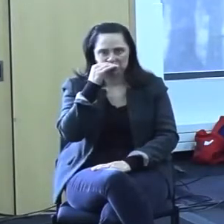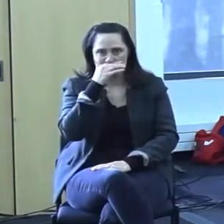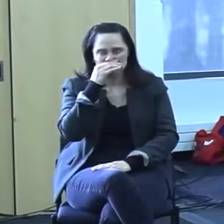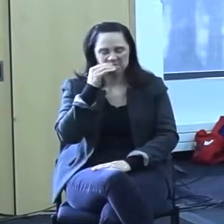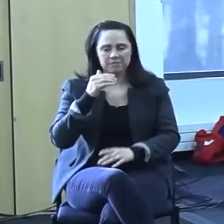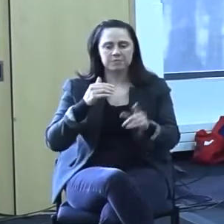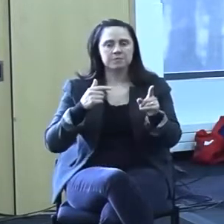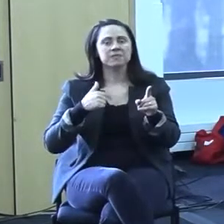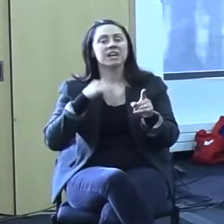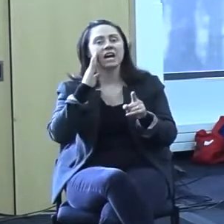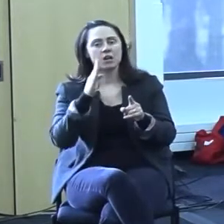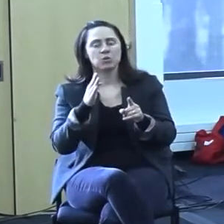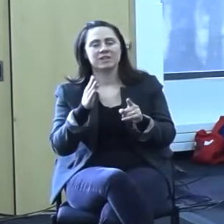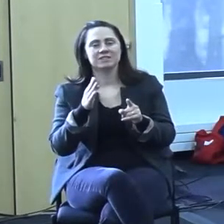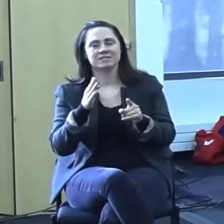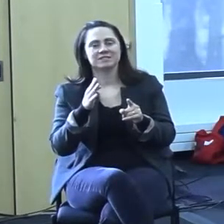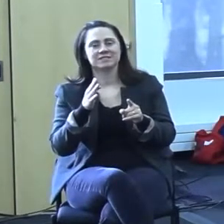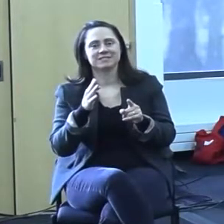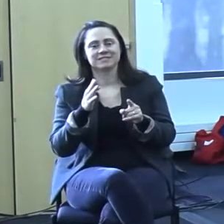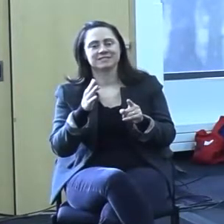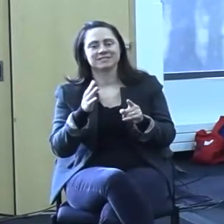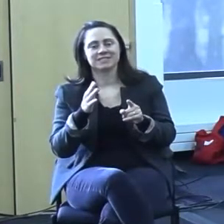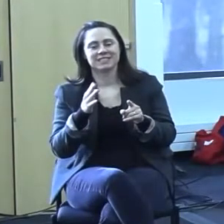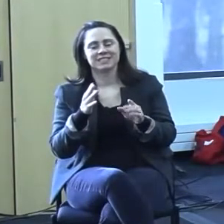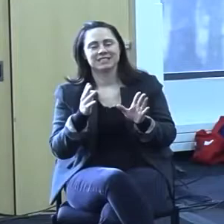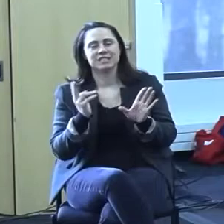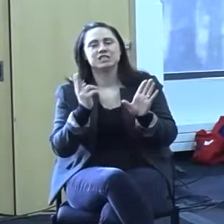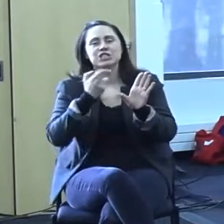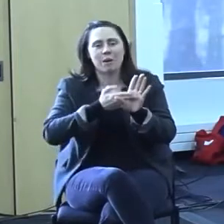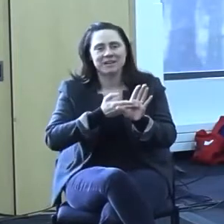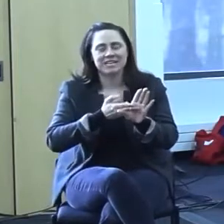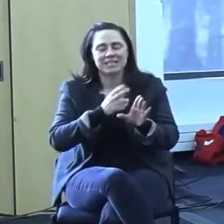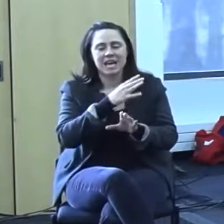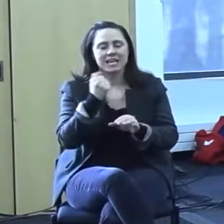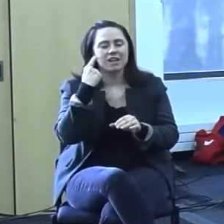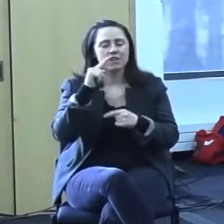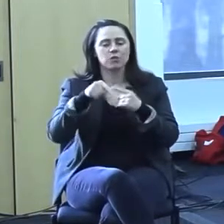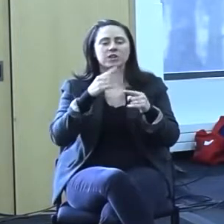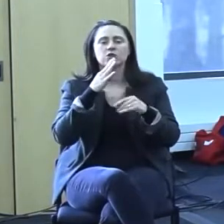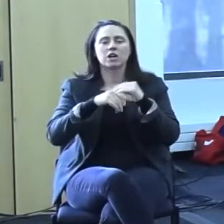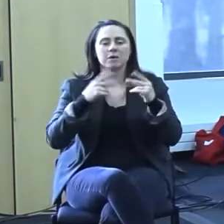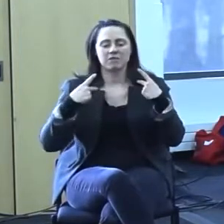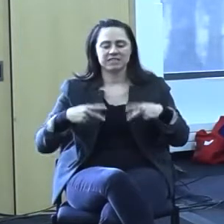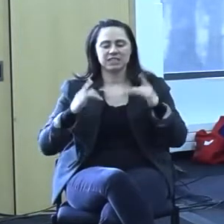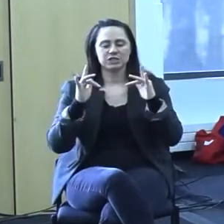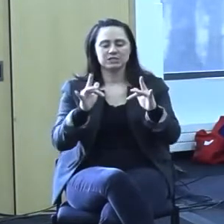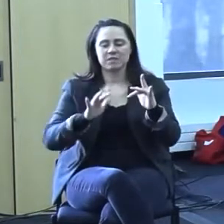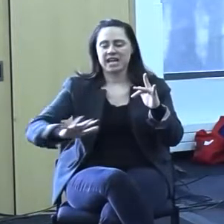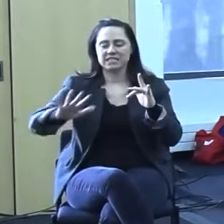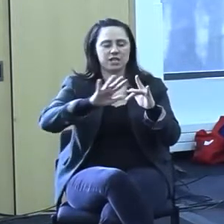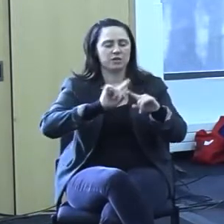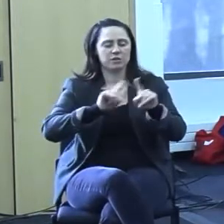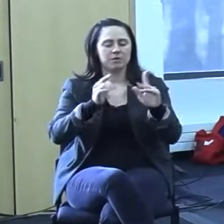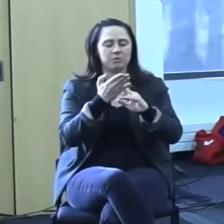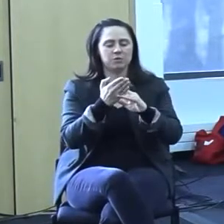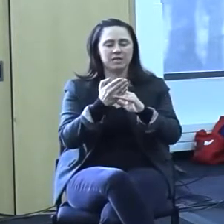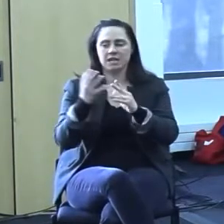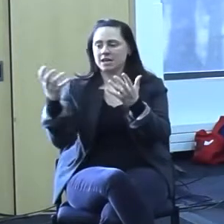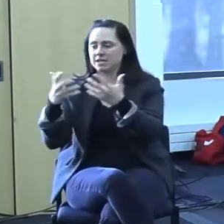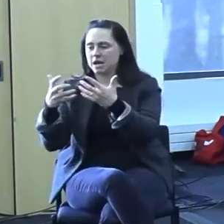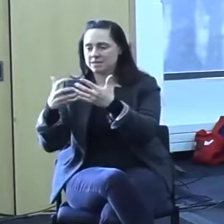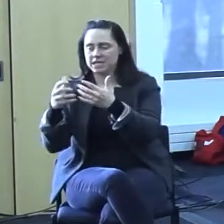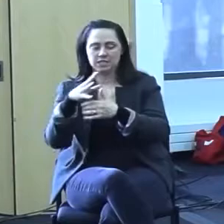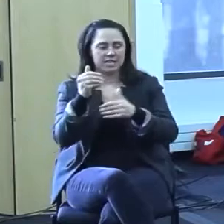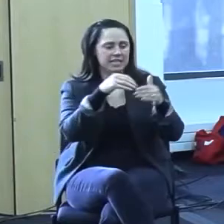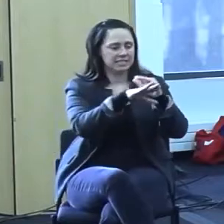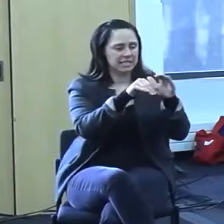I will jump in after Juan. And I think that when you talk about physical space, there's a big difference between accommodations